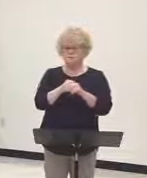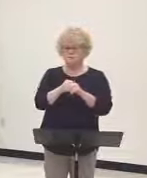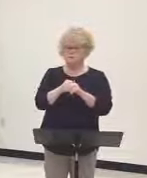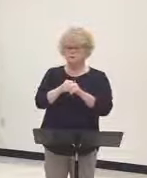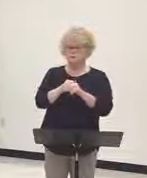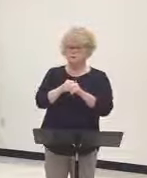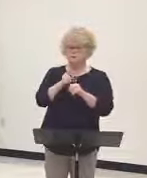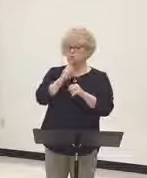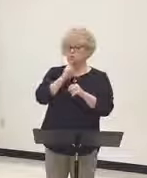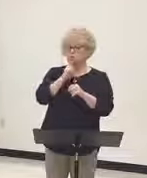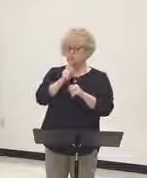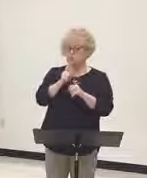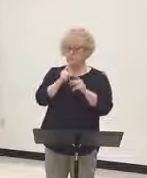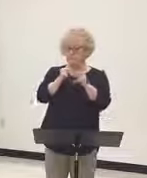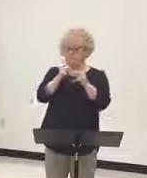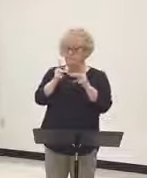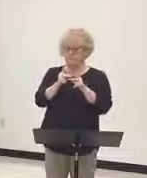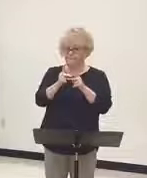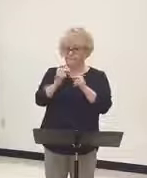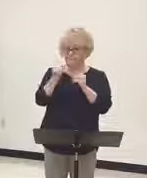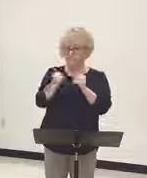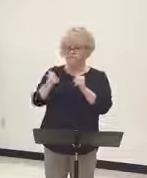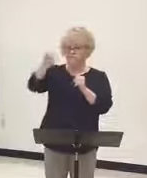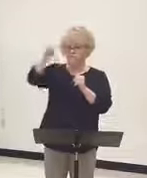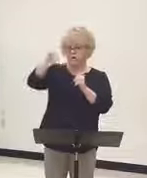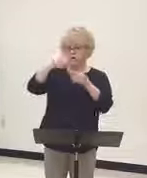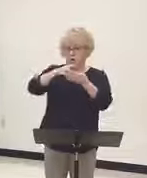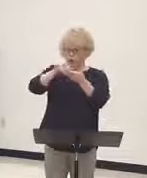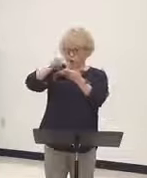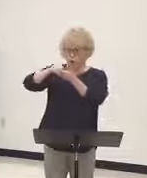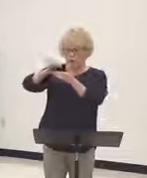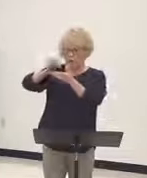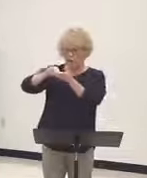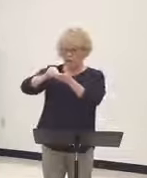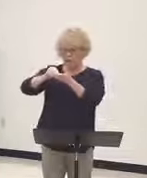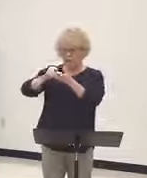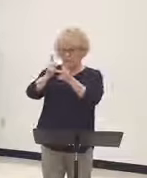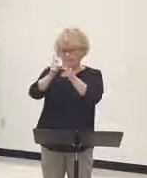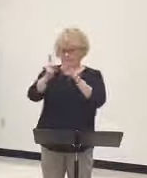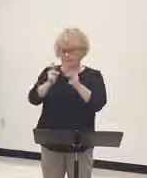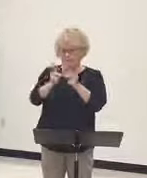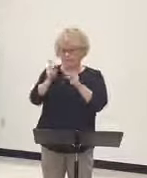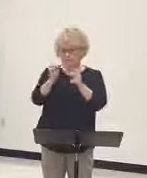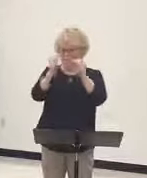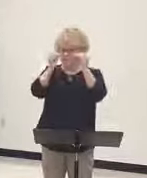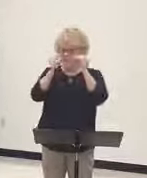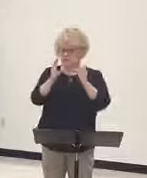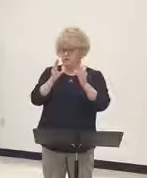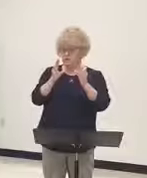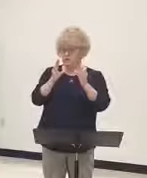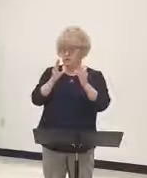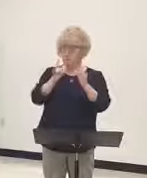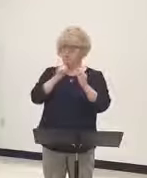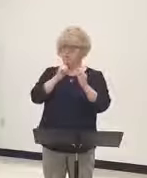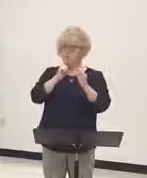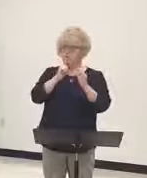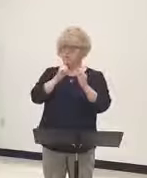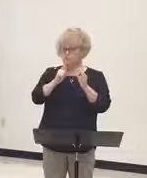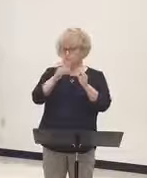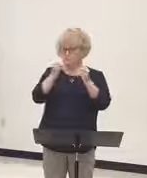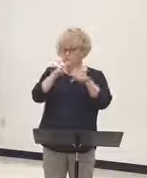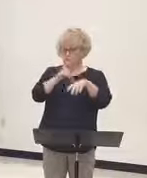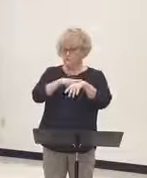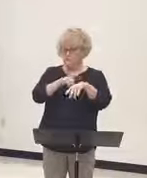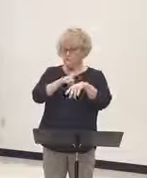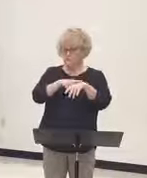certainly is a place of higher learning and a place where the professors can many